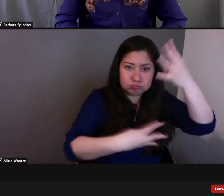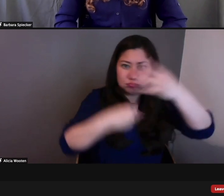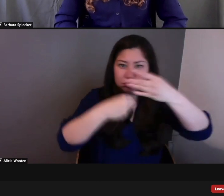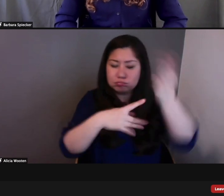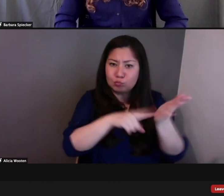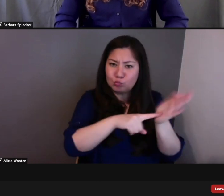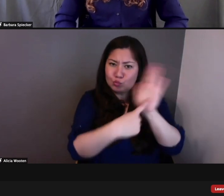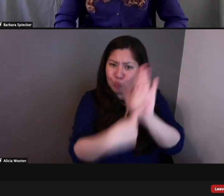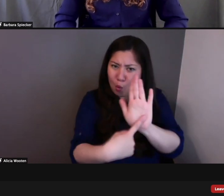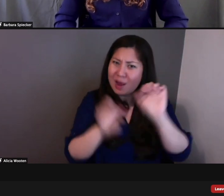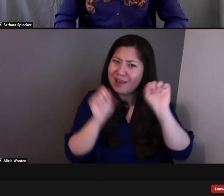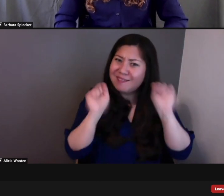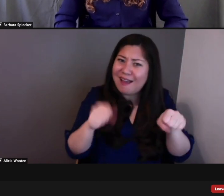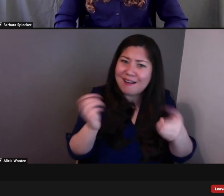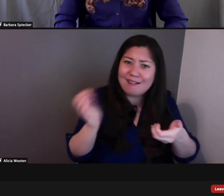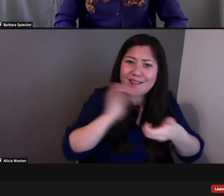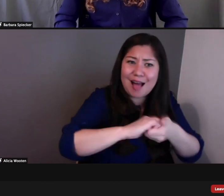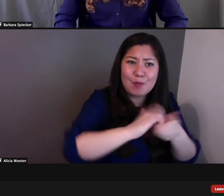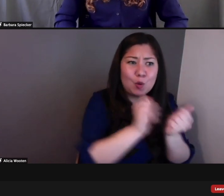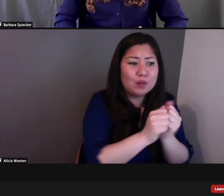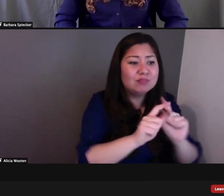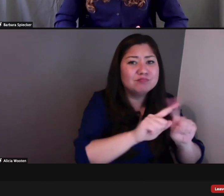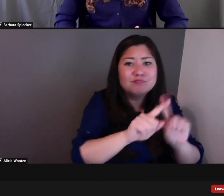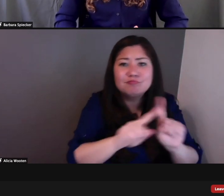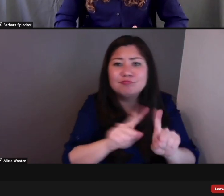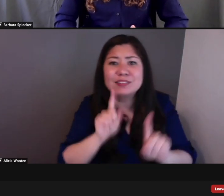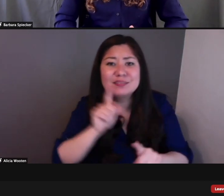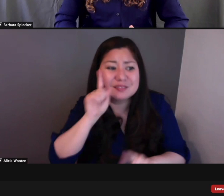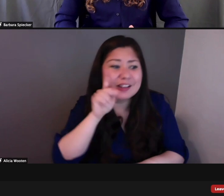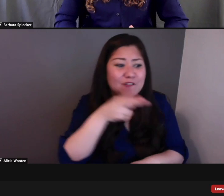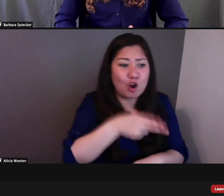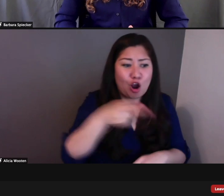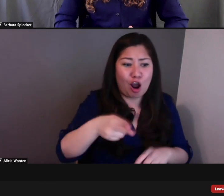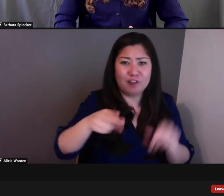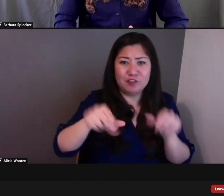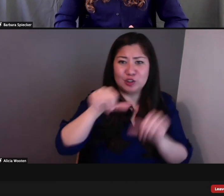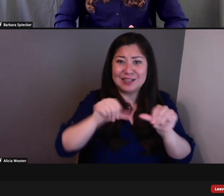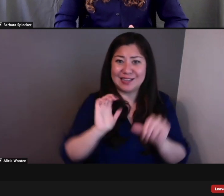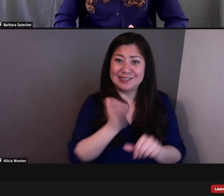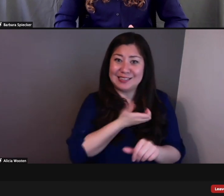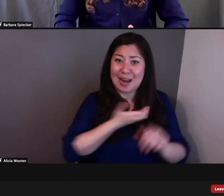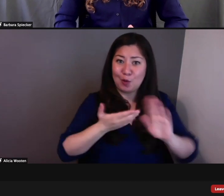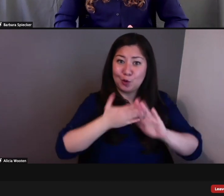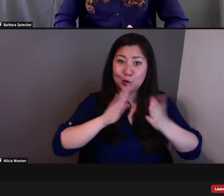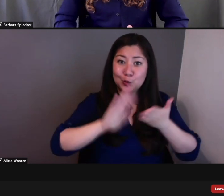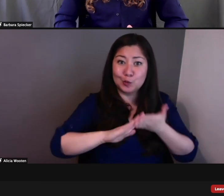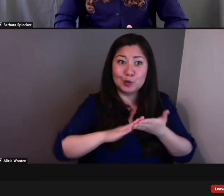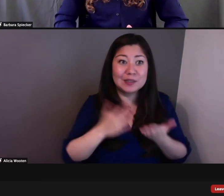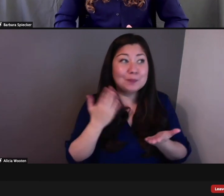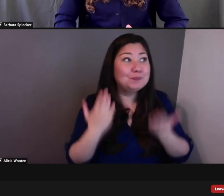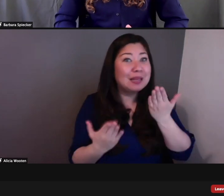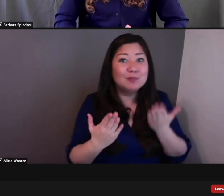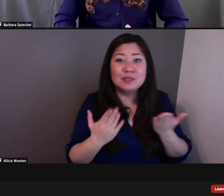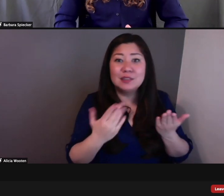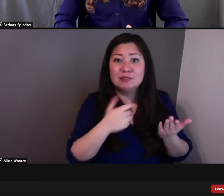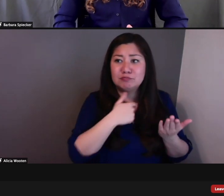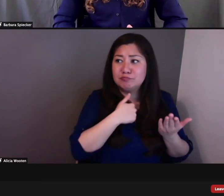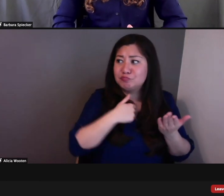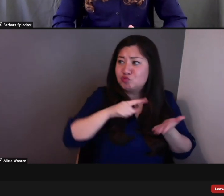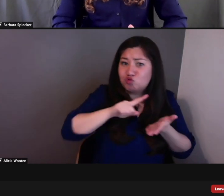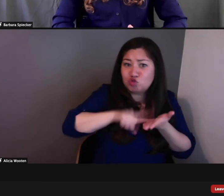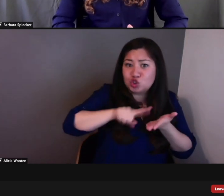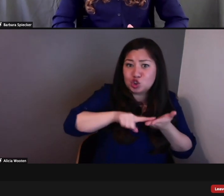playing with ASL, play with the language, be a language artist. Take the concept that you hear in science and make